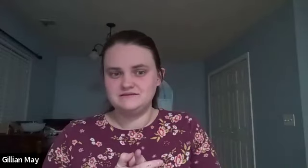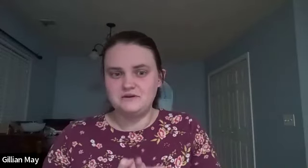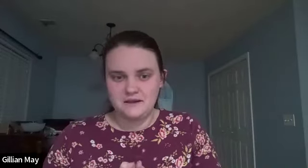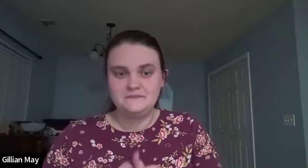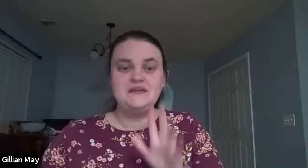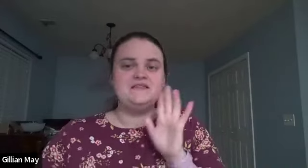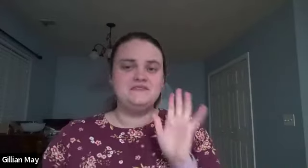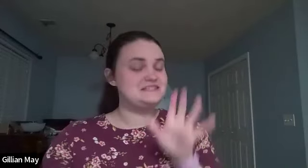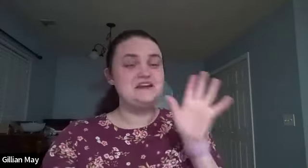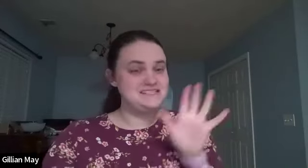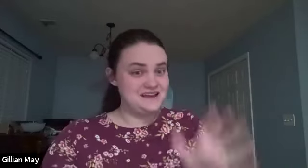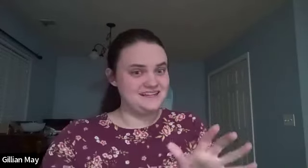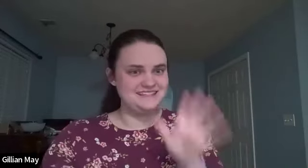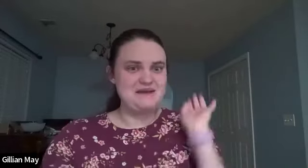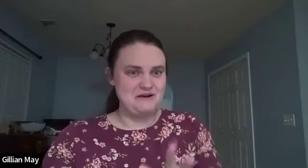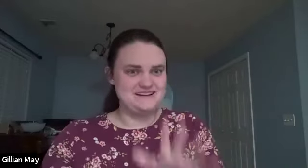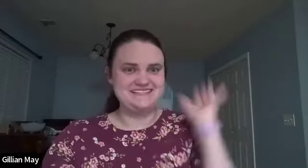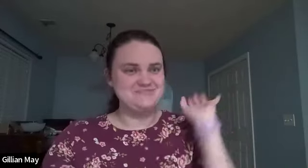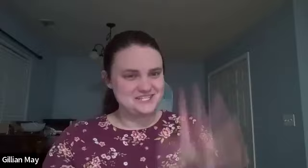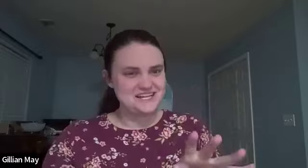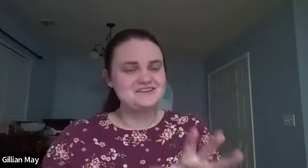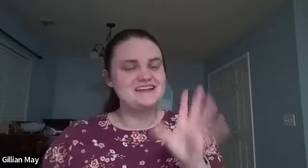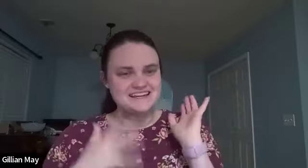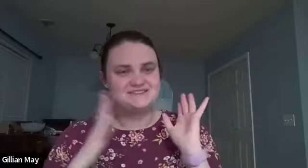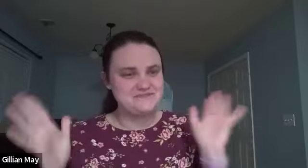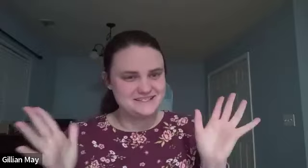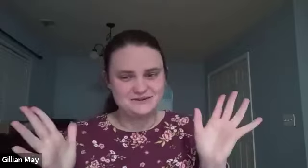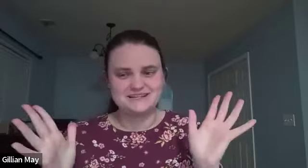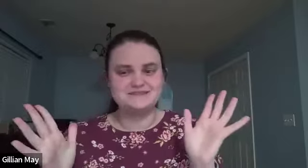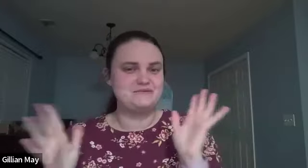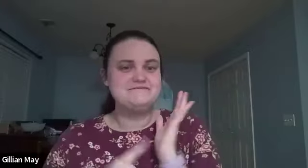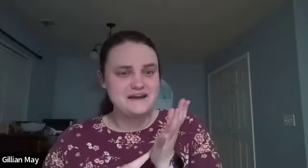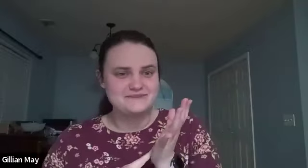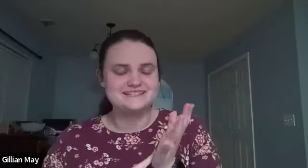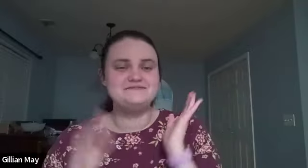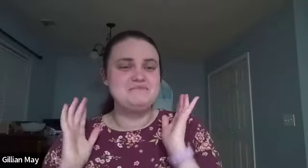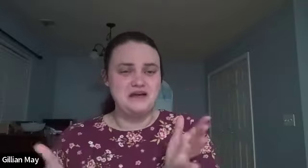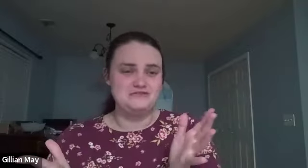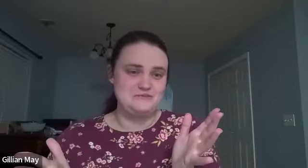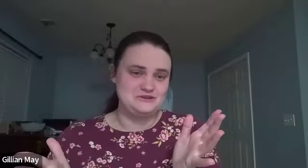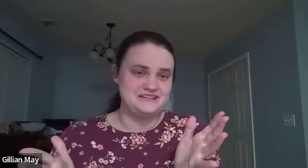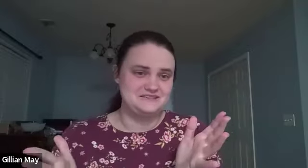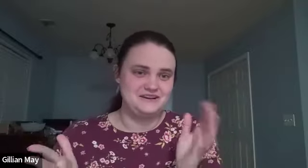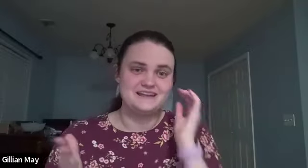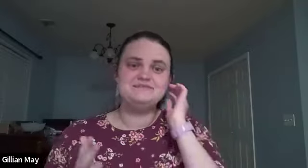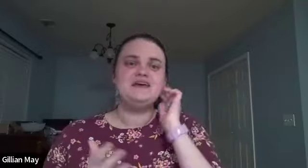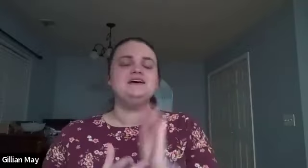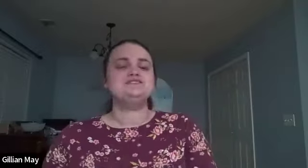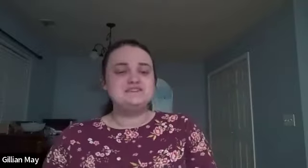Okay, this is not signs, I promise. I'm just gonna give you like a nice little fun story because I was like, we have 5 minutes left. I'm not throwing more signs on you guys.